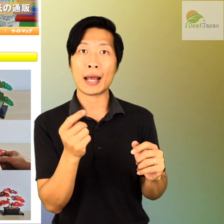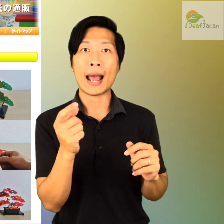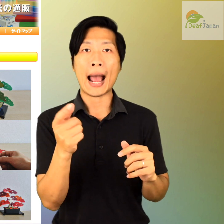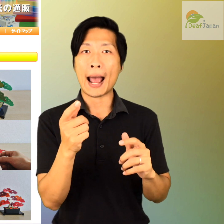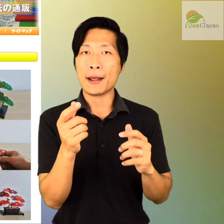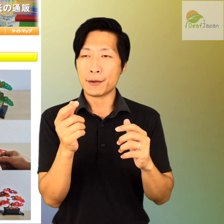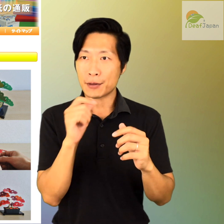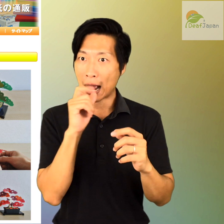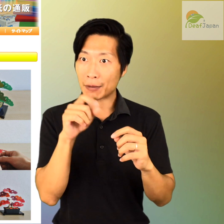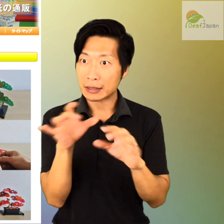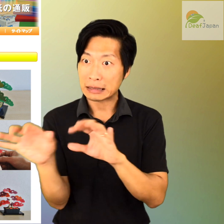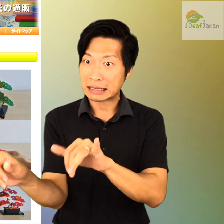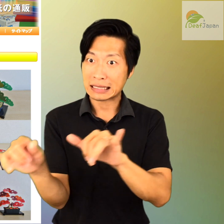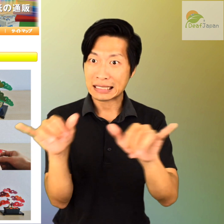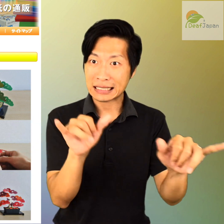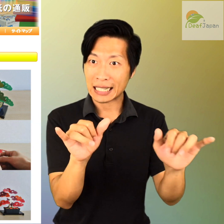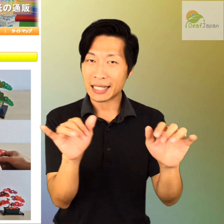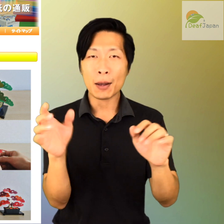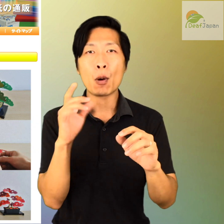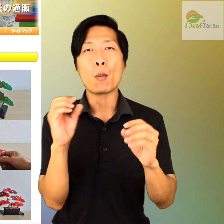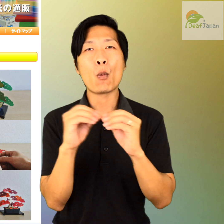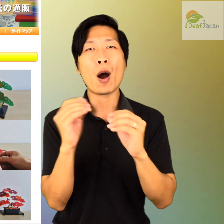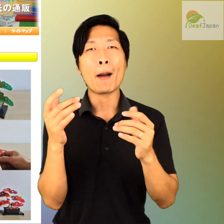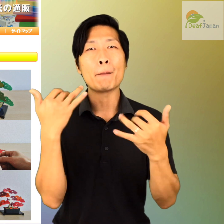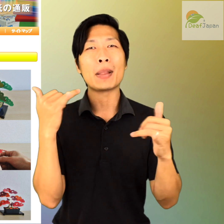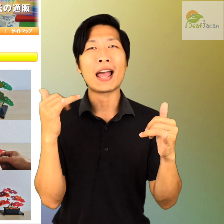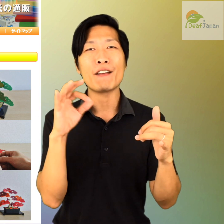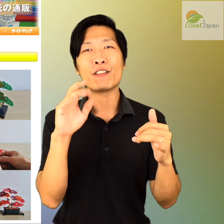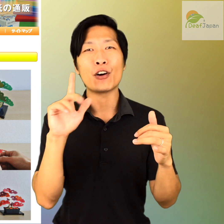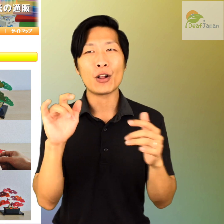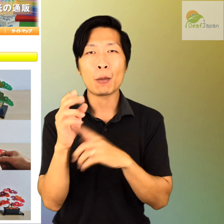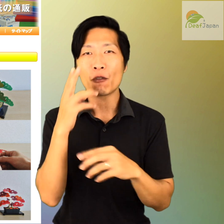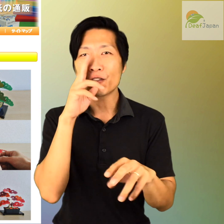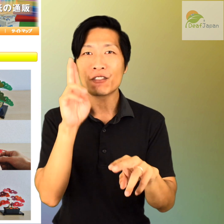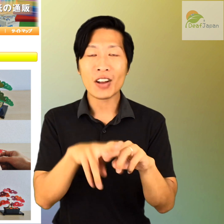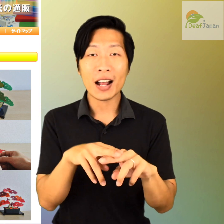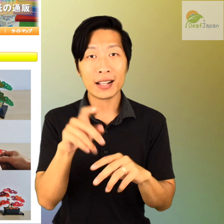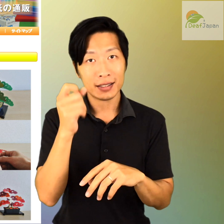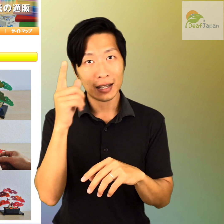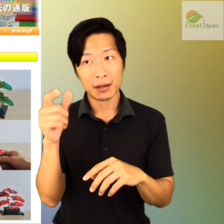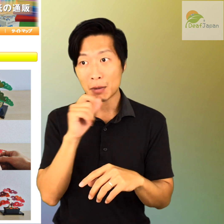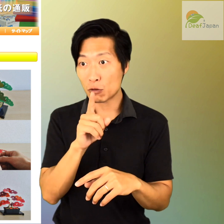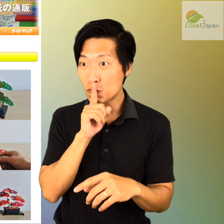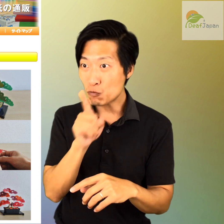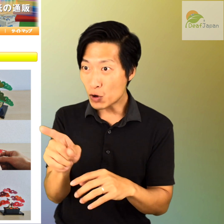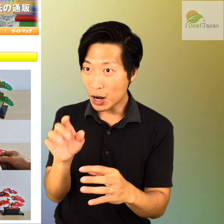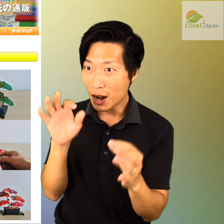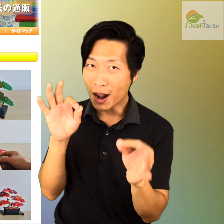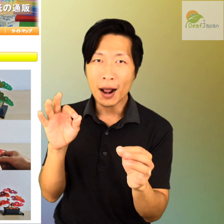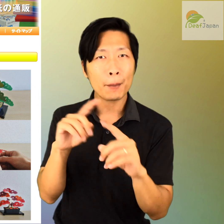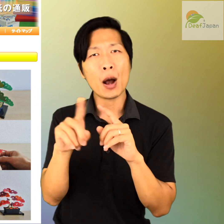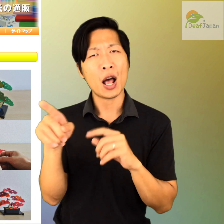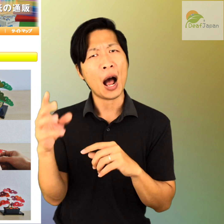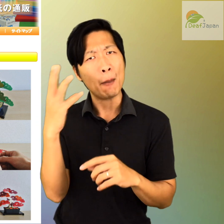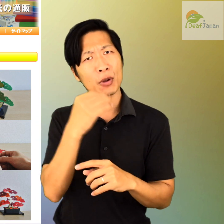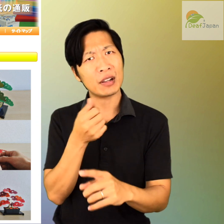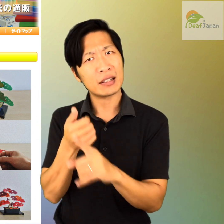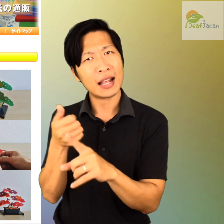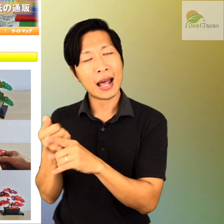creativity, rather than aiming to provide completely realistic replicas. While they might not look real, the papercraft trees